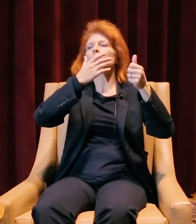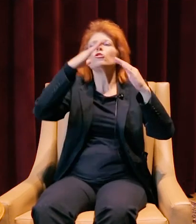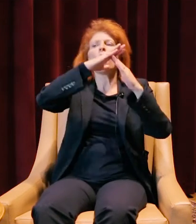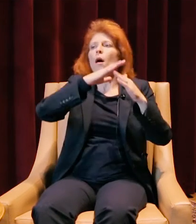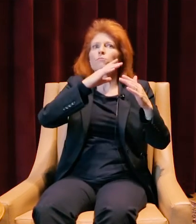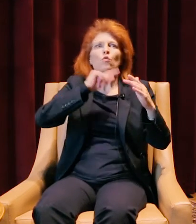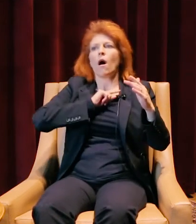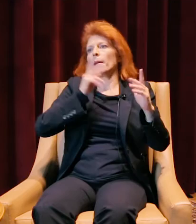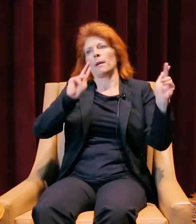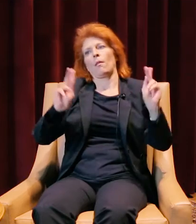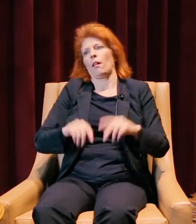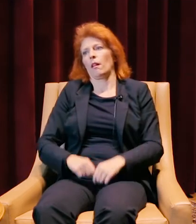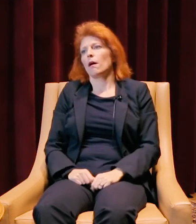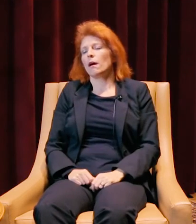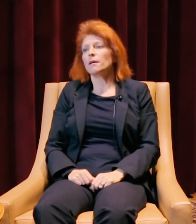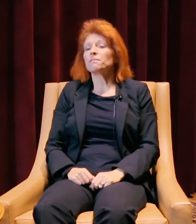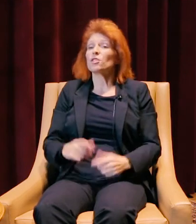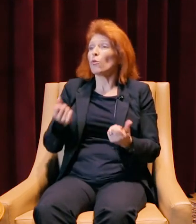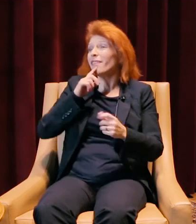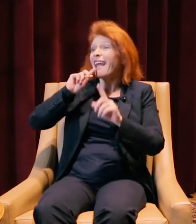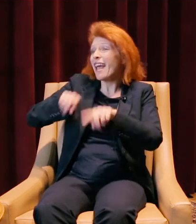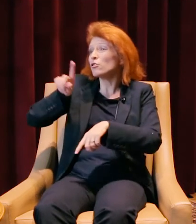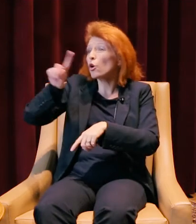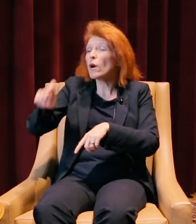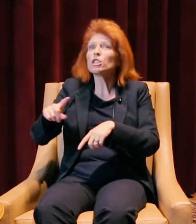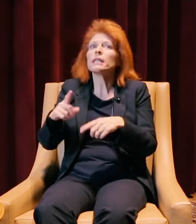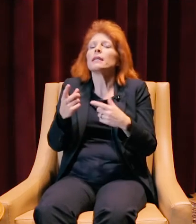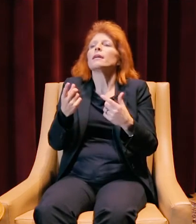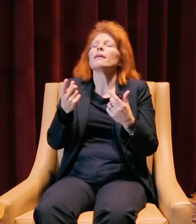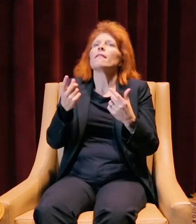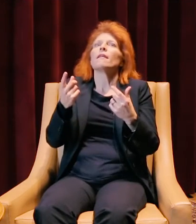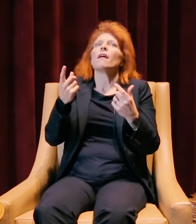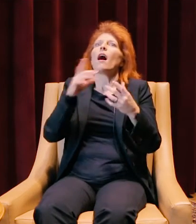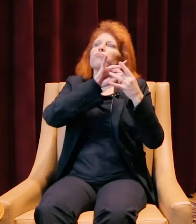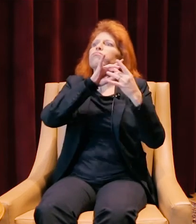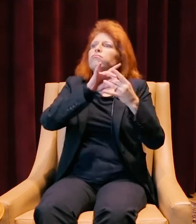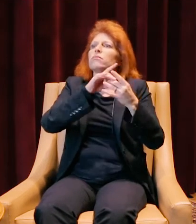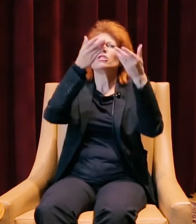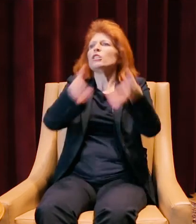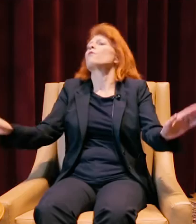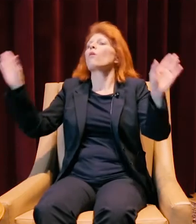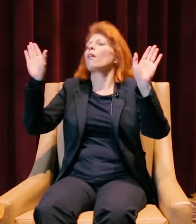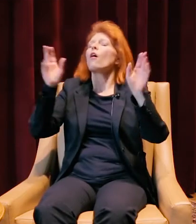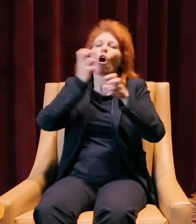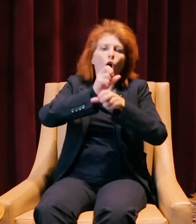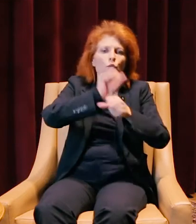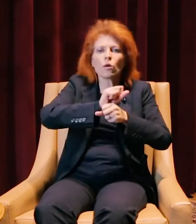people. So the answer to your question is relationships, hard work, planning, and